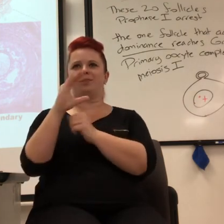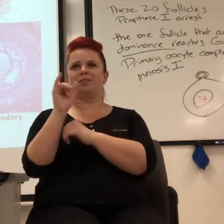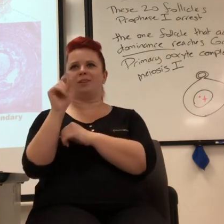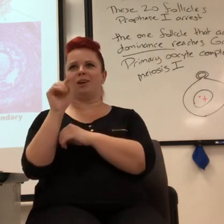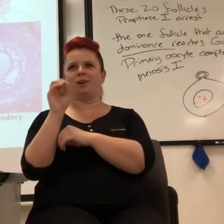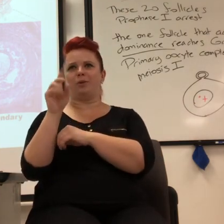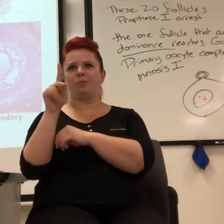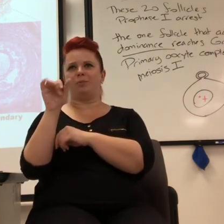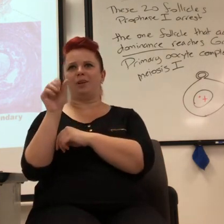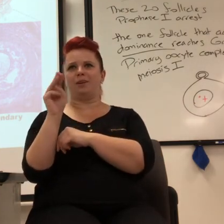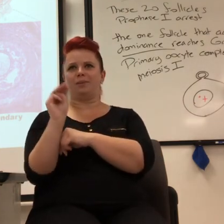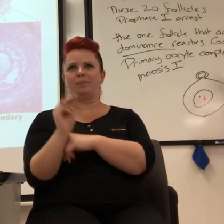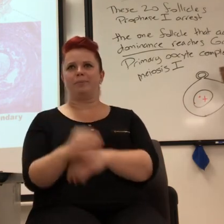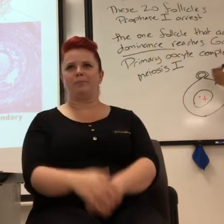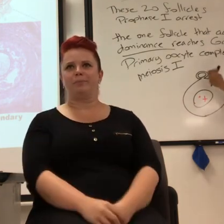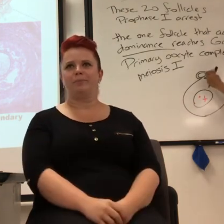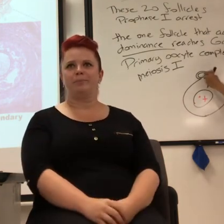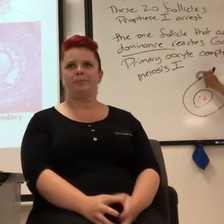one cell.